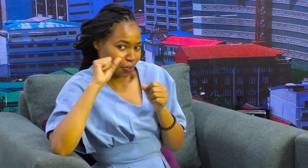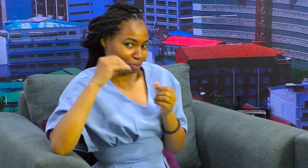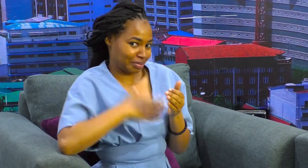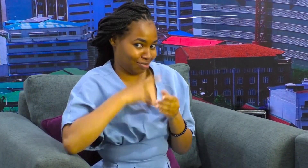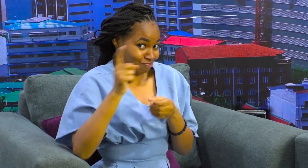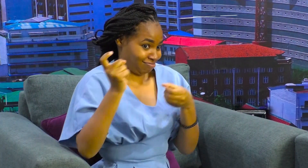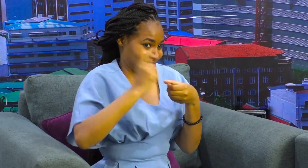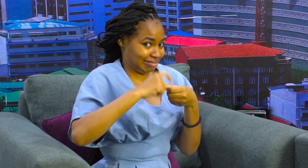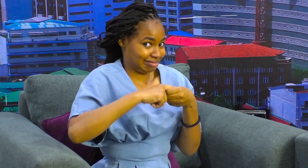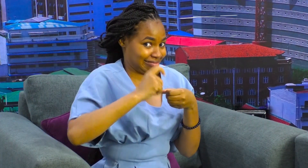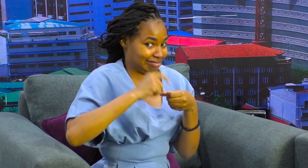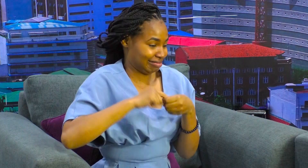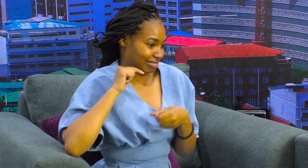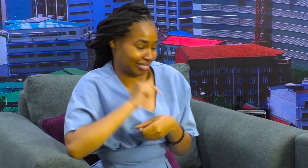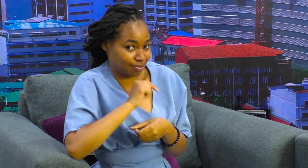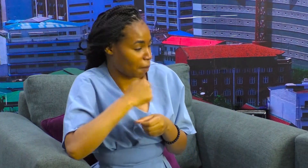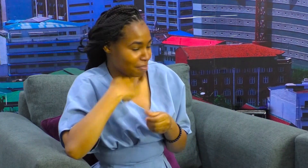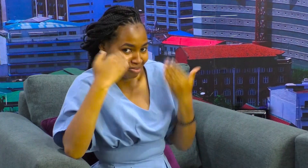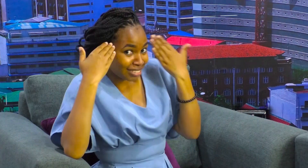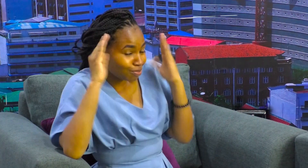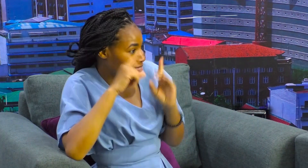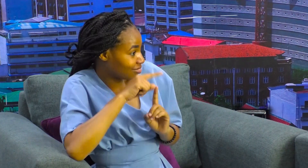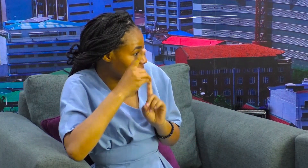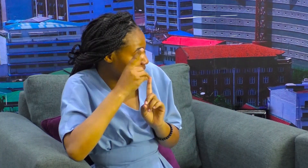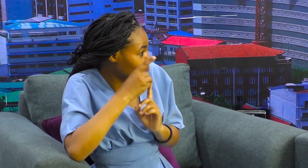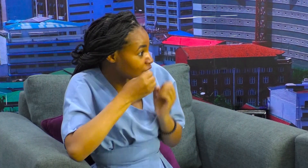So on September, I hope that you join DASAC in their...